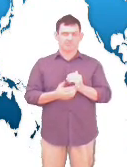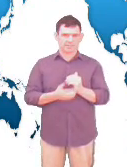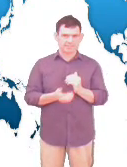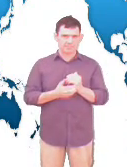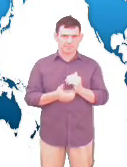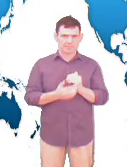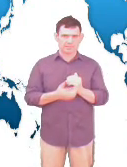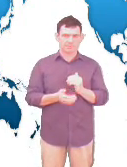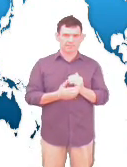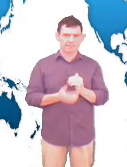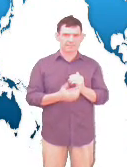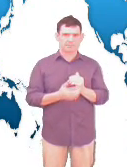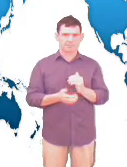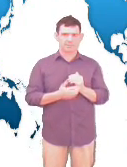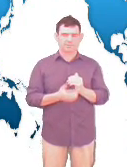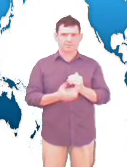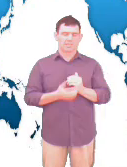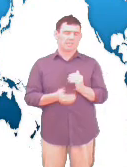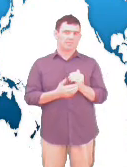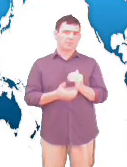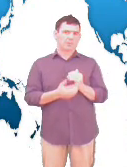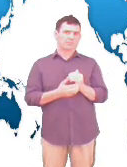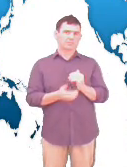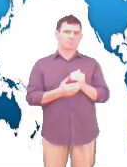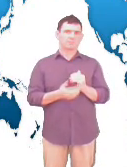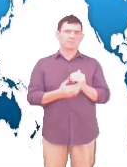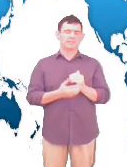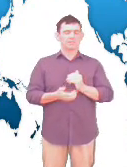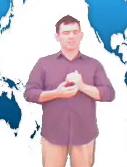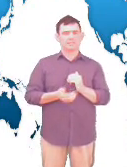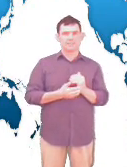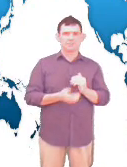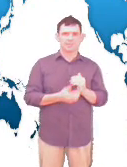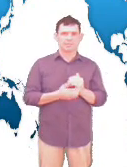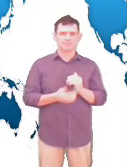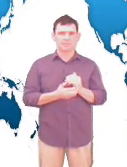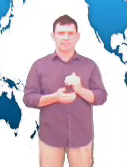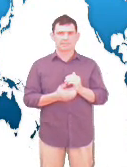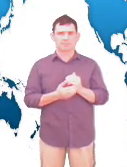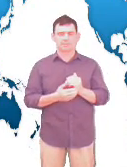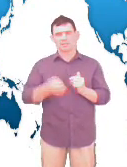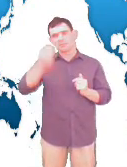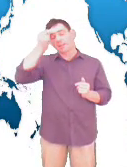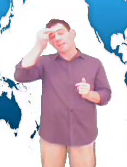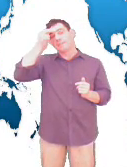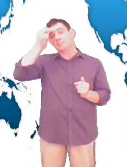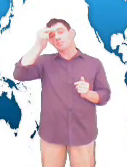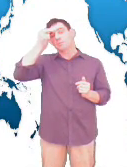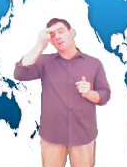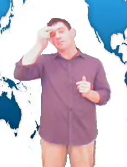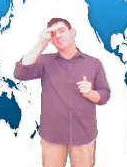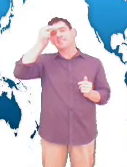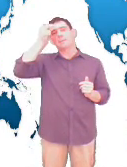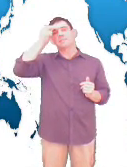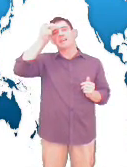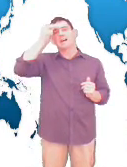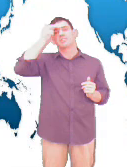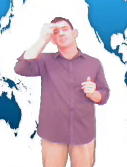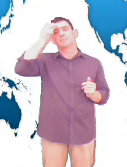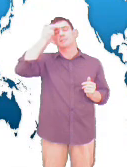I deeply and completely accept myself. Even though I have this number of belief, I deeply and completely accept myself. This number of sabotaging